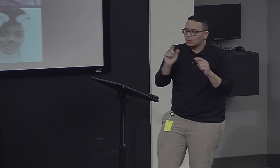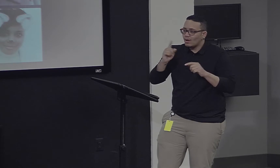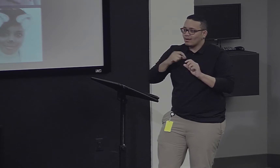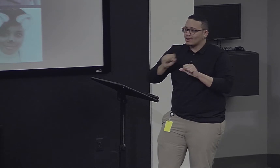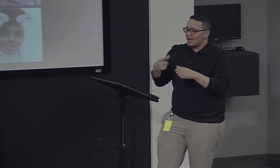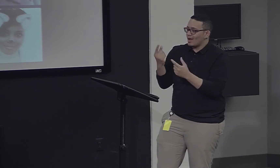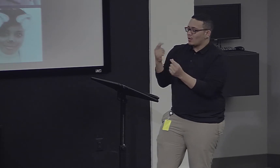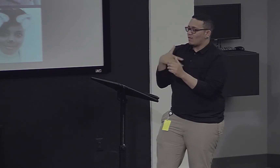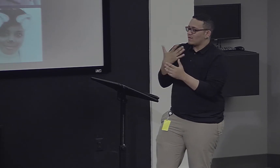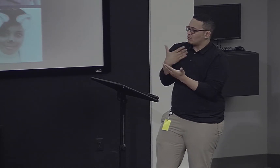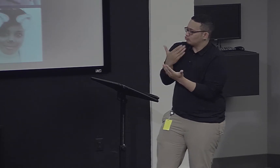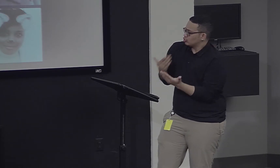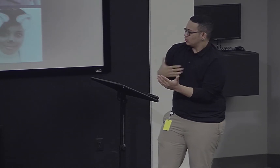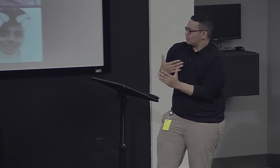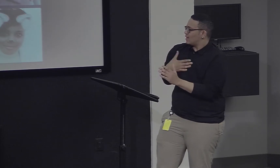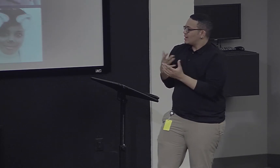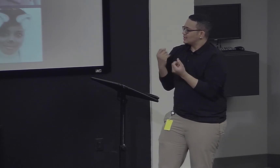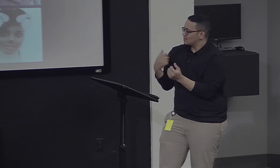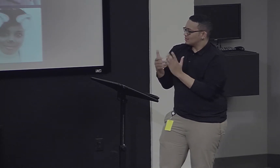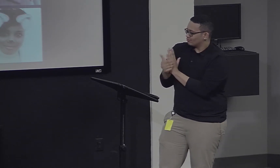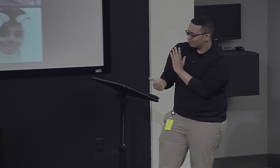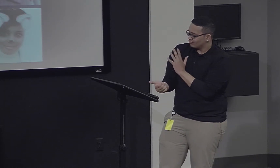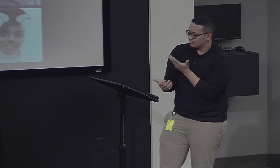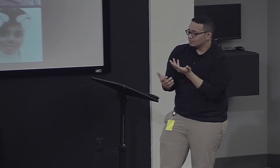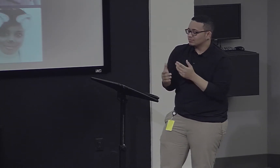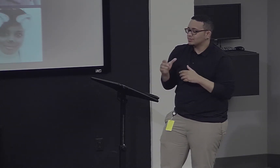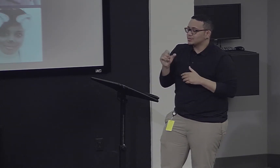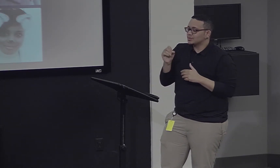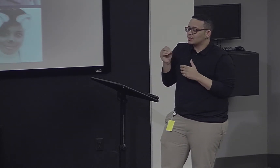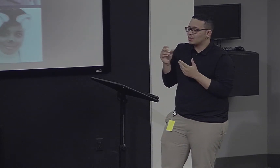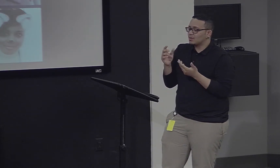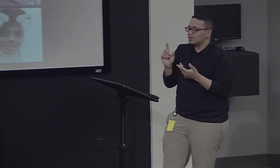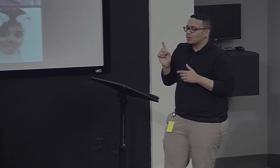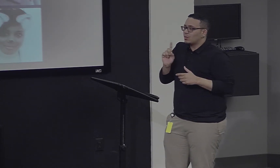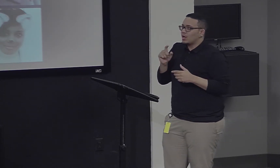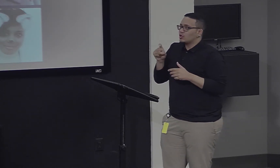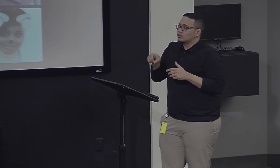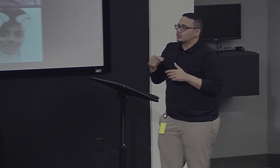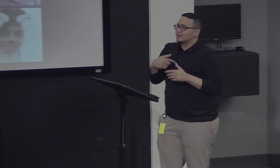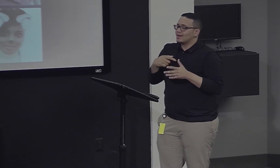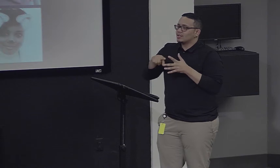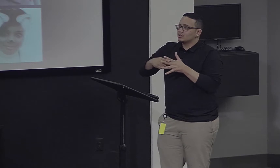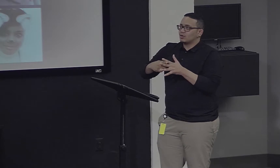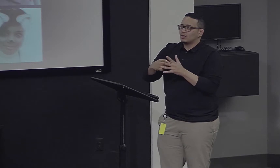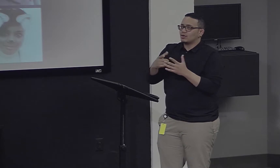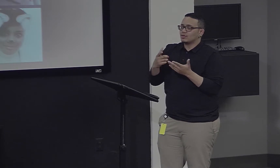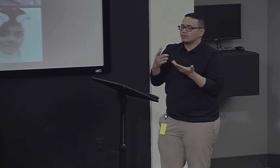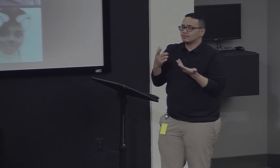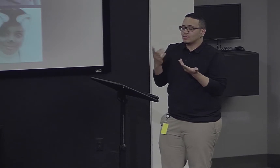another. But as an interpreter, I want to go where my skills are of best